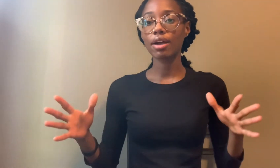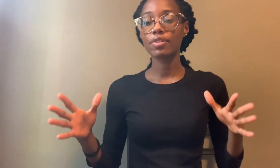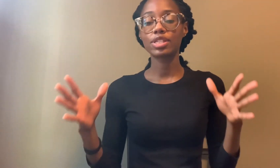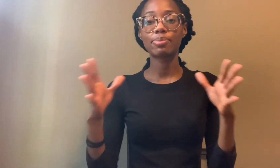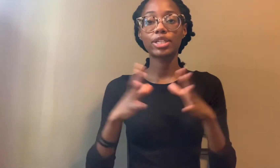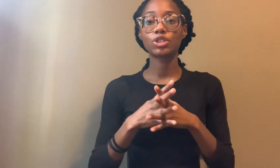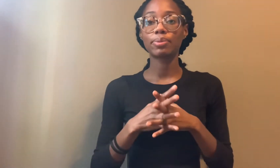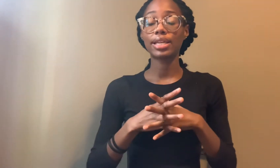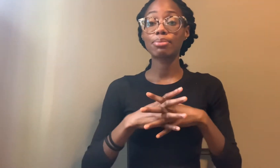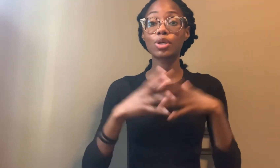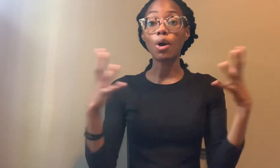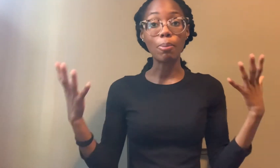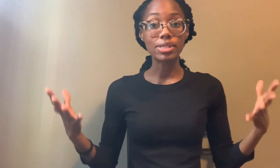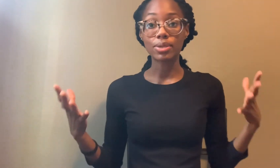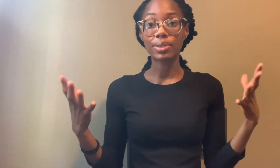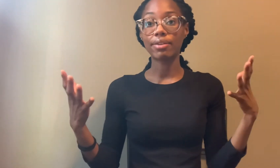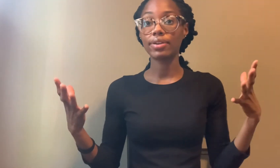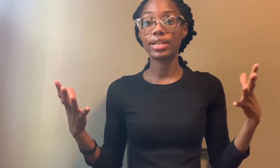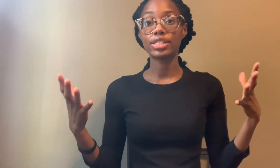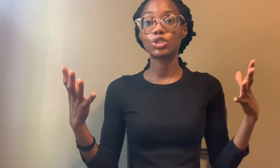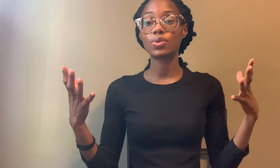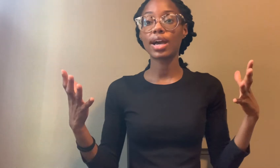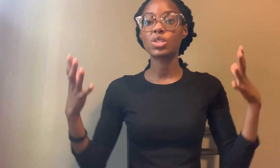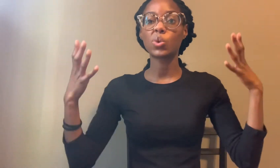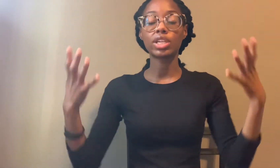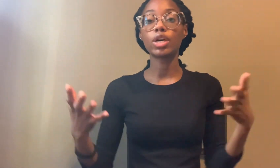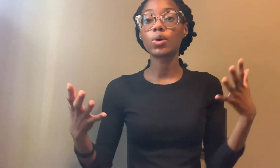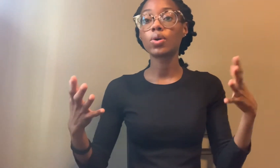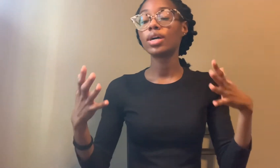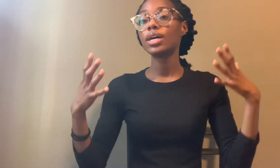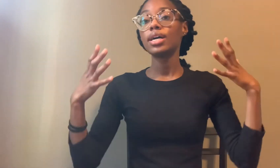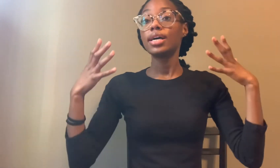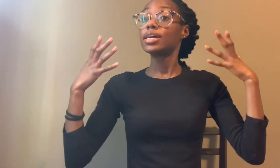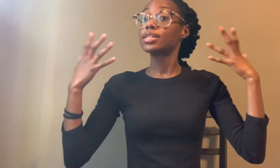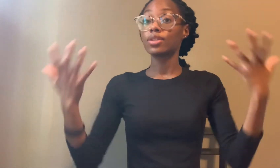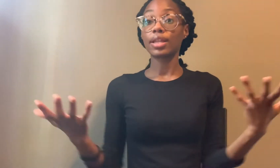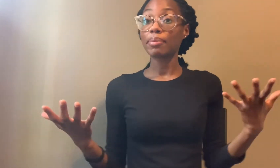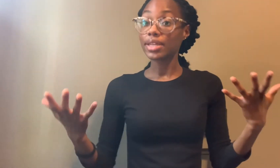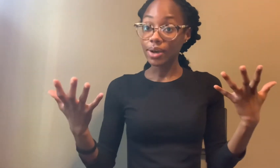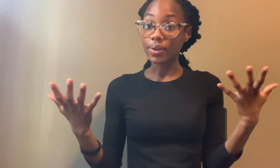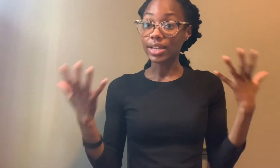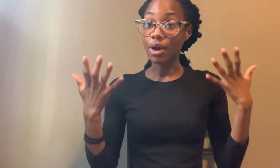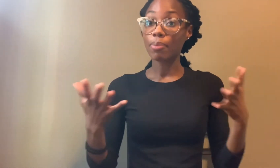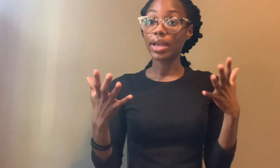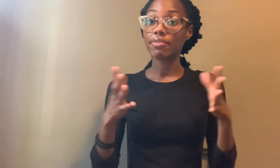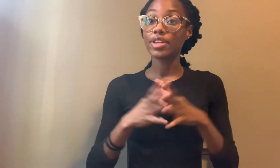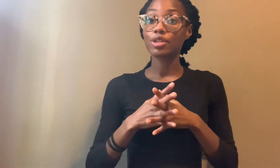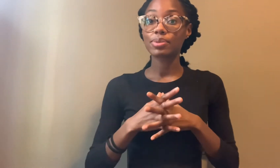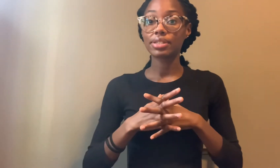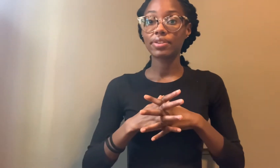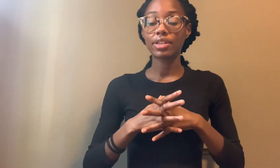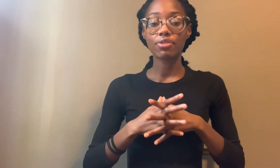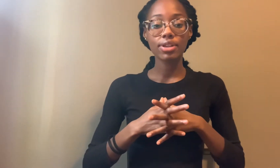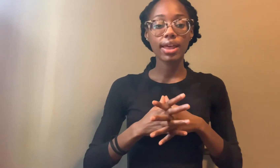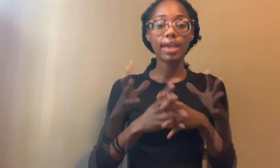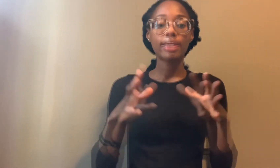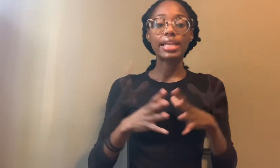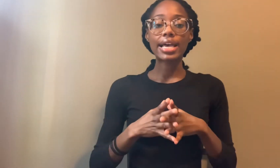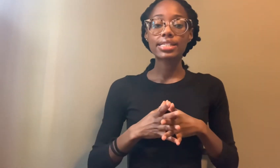the spectrum, and I'm so open to whatever it is that you guys want to know. So let me know and I'll make a video specifically for that. Lastly,